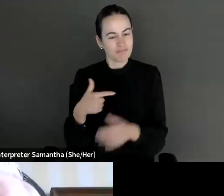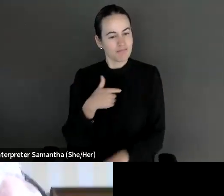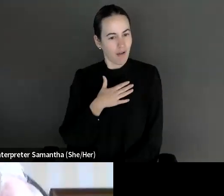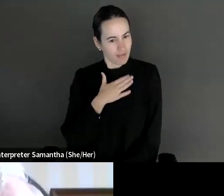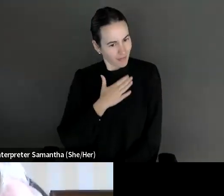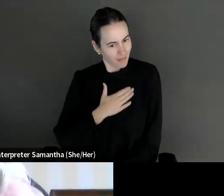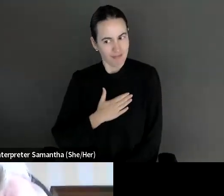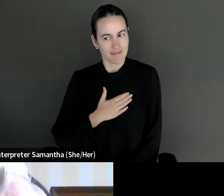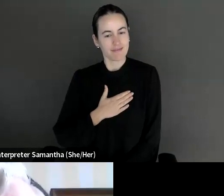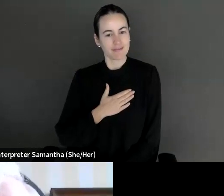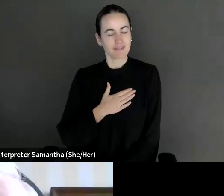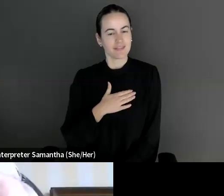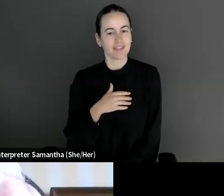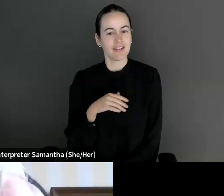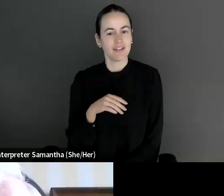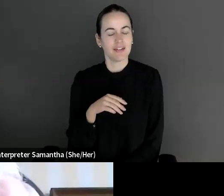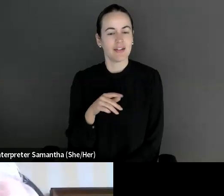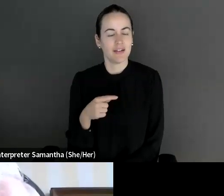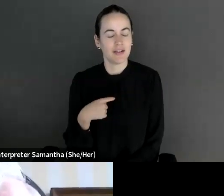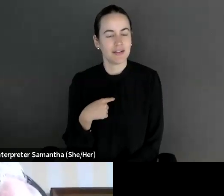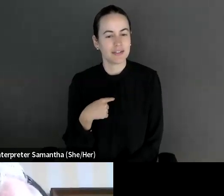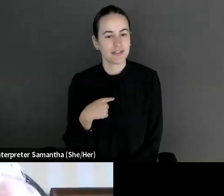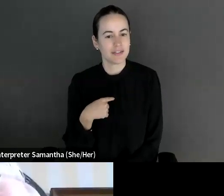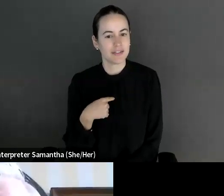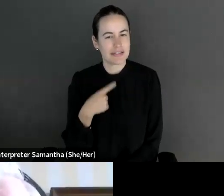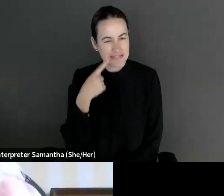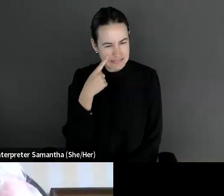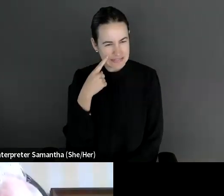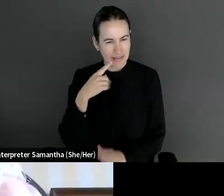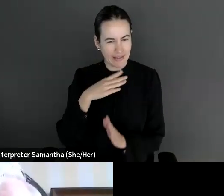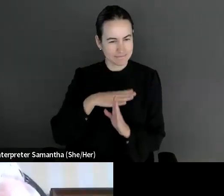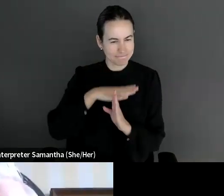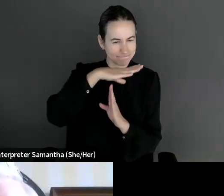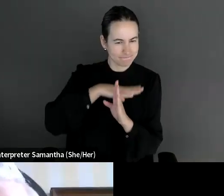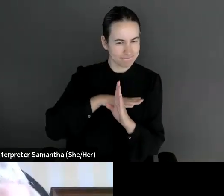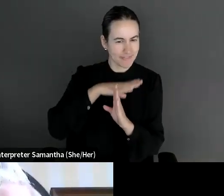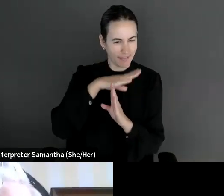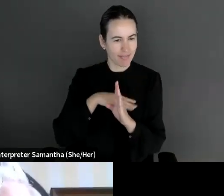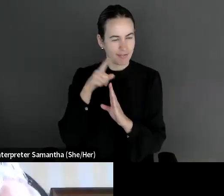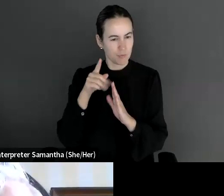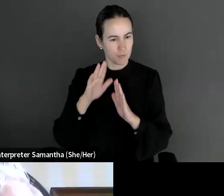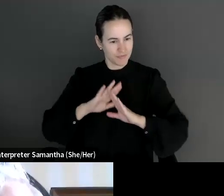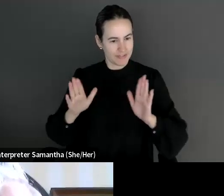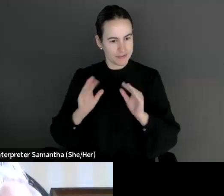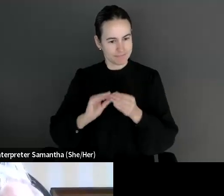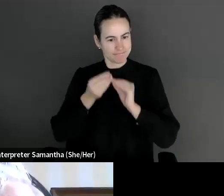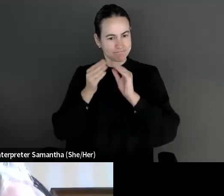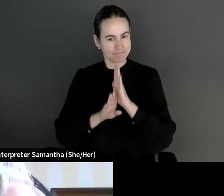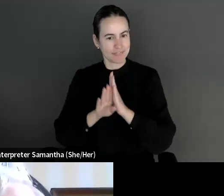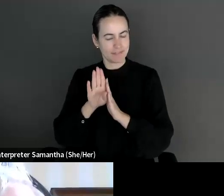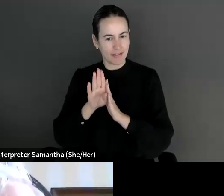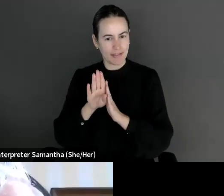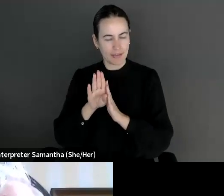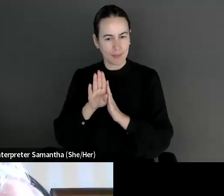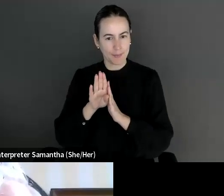well equilibrated. But when I see the scale that has developed, I see that 3 of